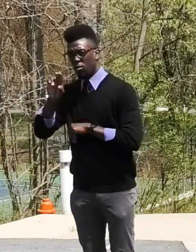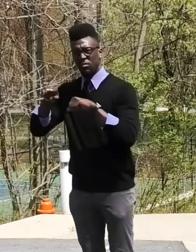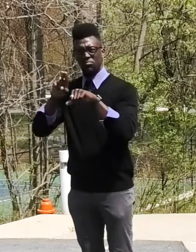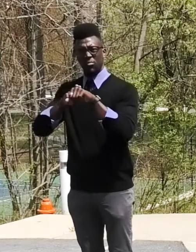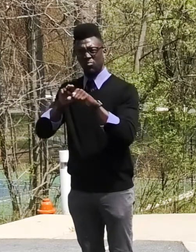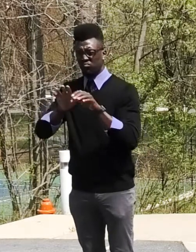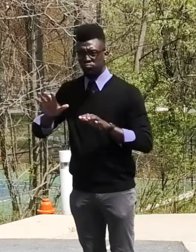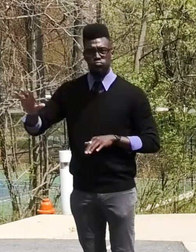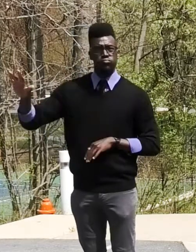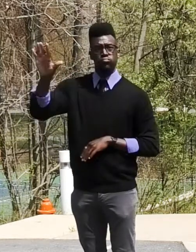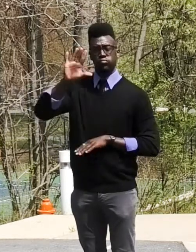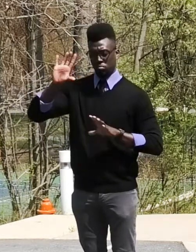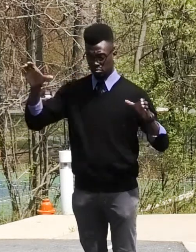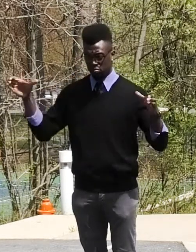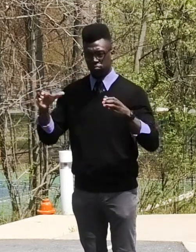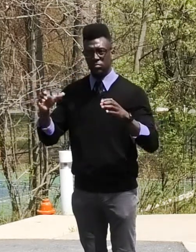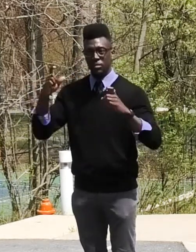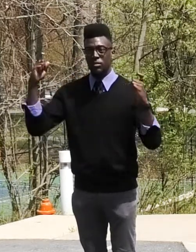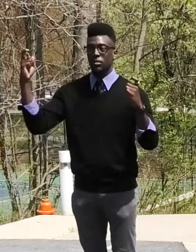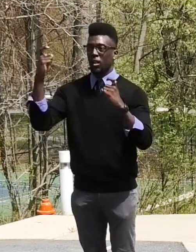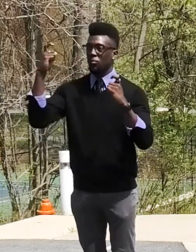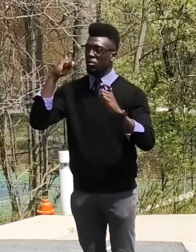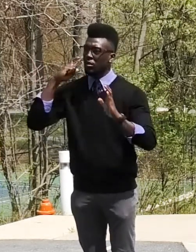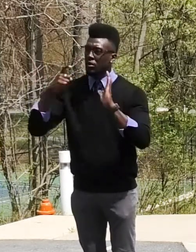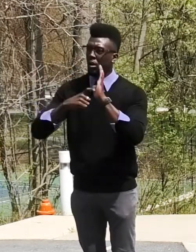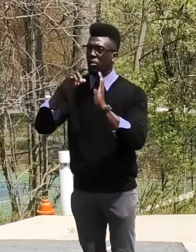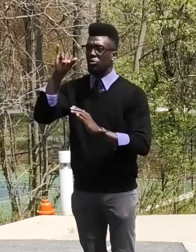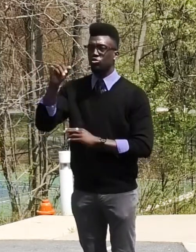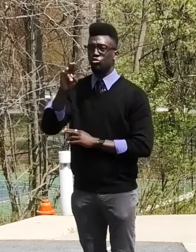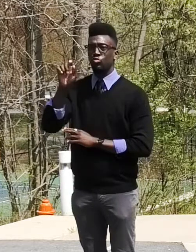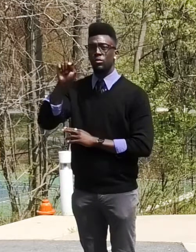to celebrate and acknowledge Juneteenth.